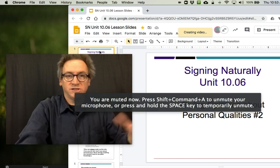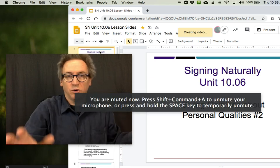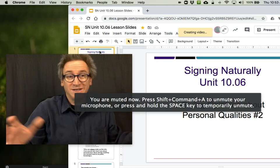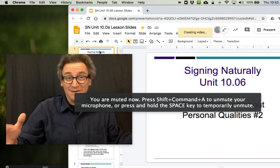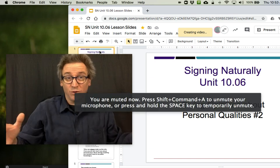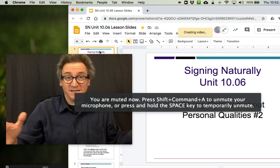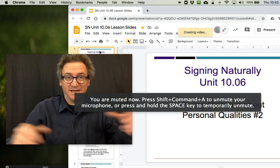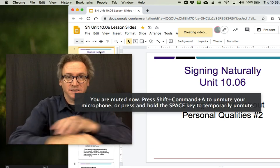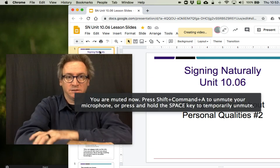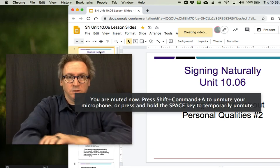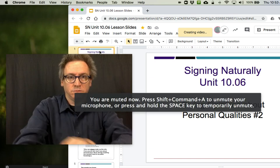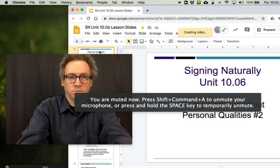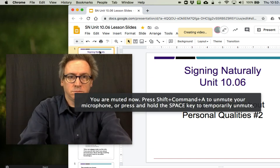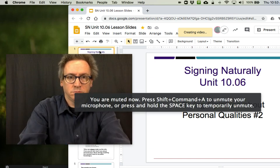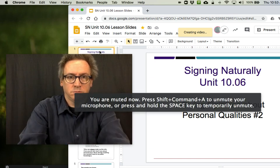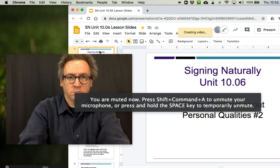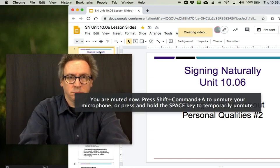Okay, so 10.6.